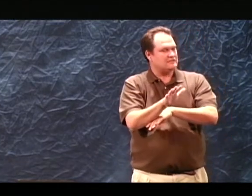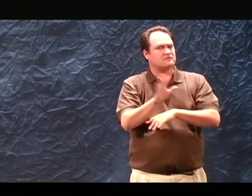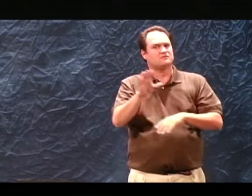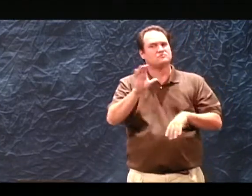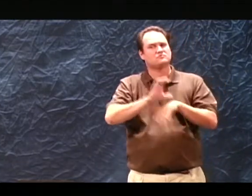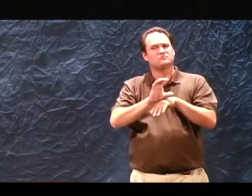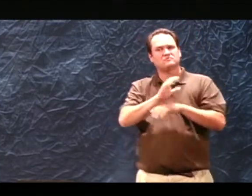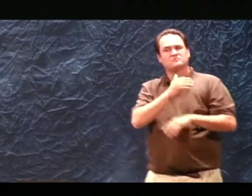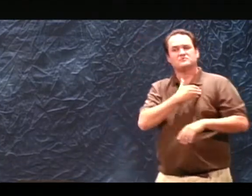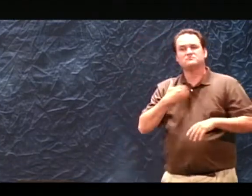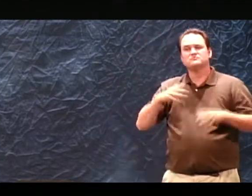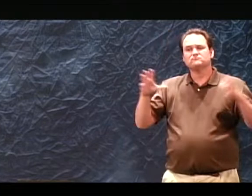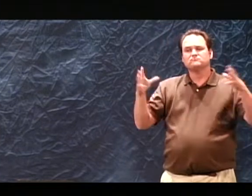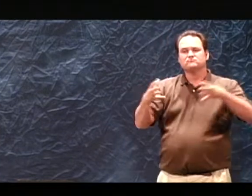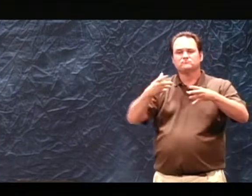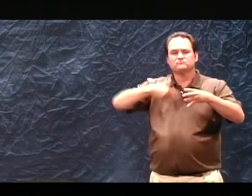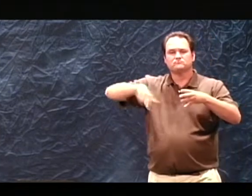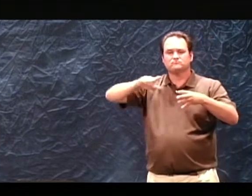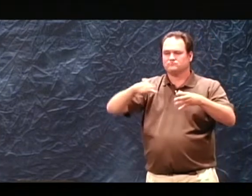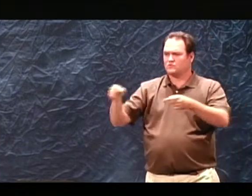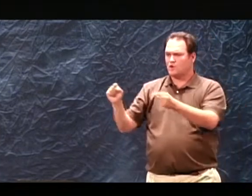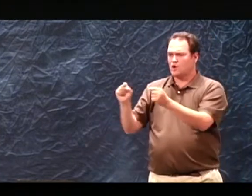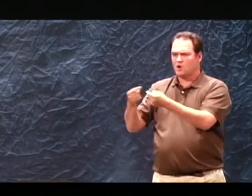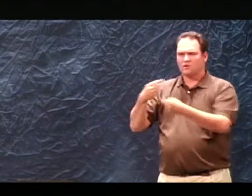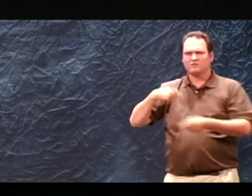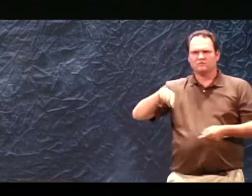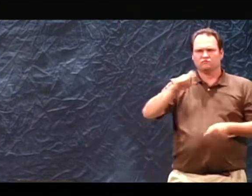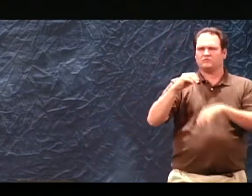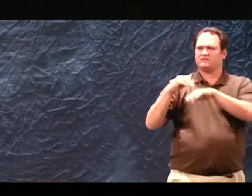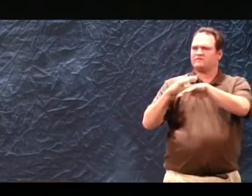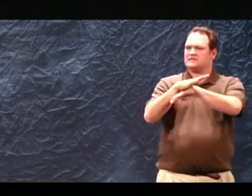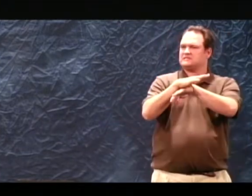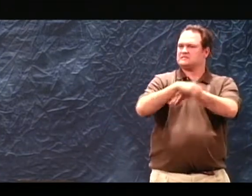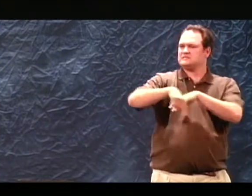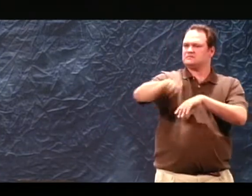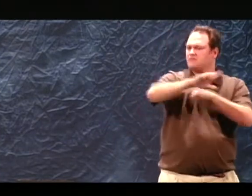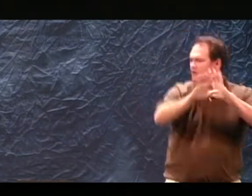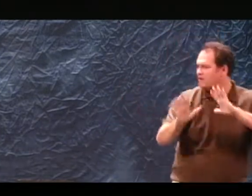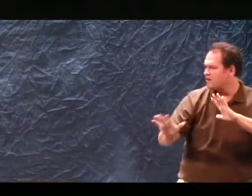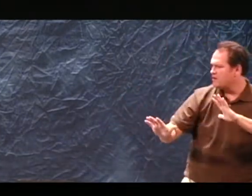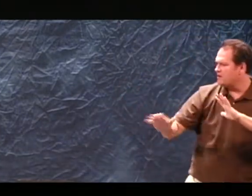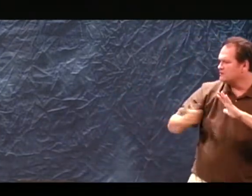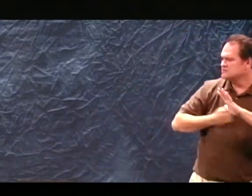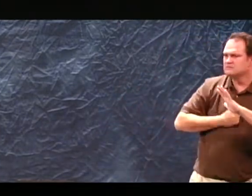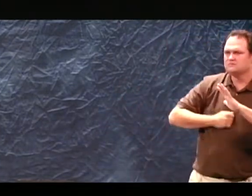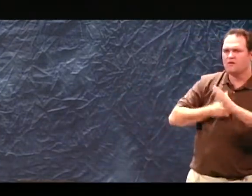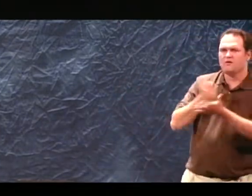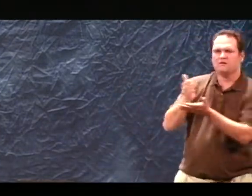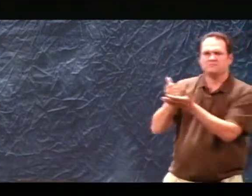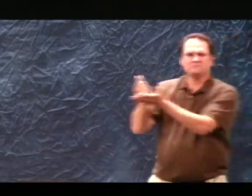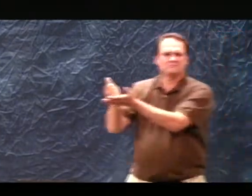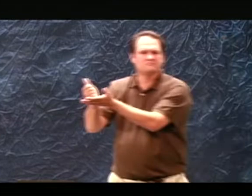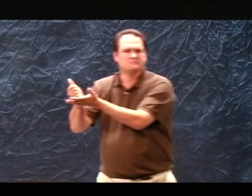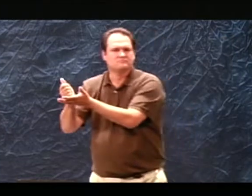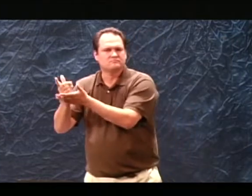because each part of the body influences the other parts when one hurts the others